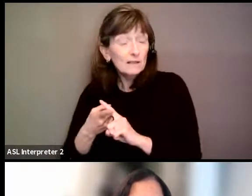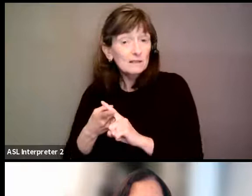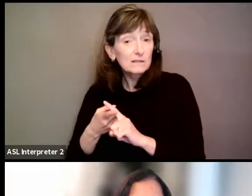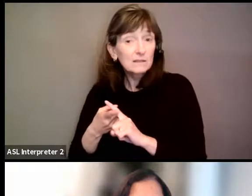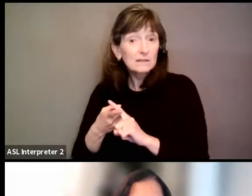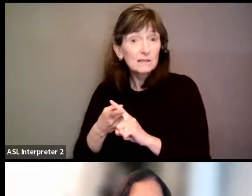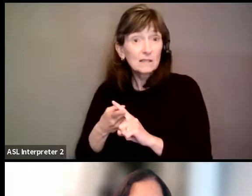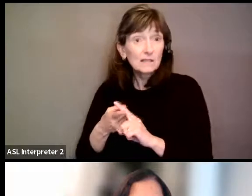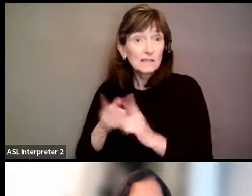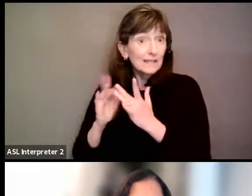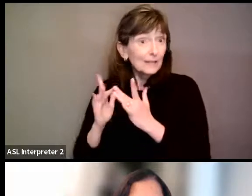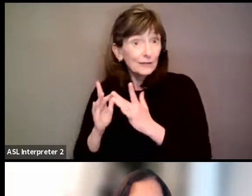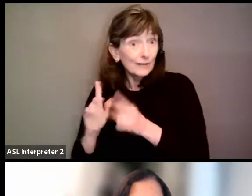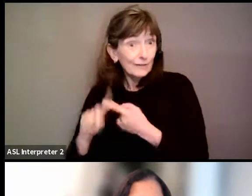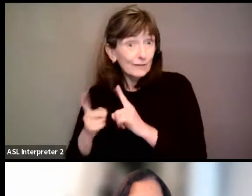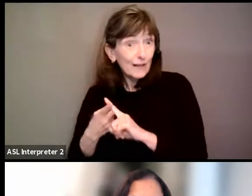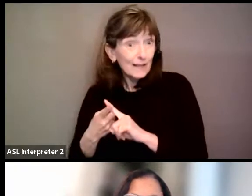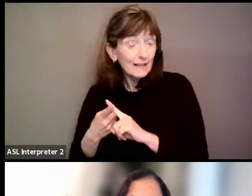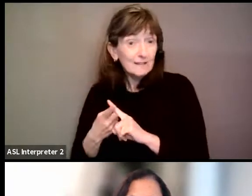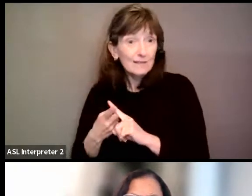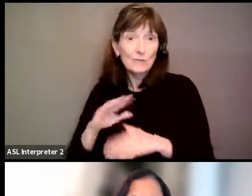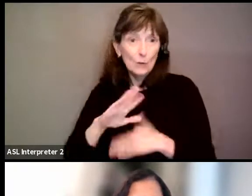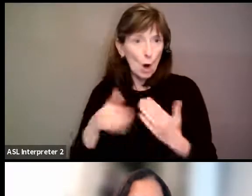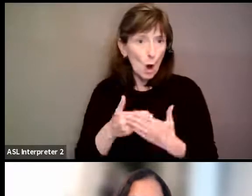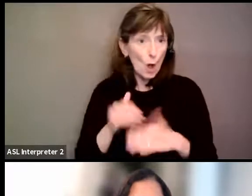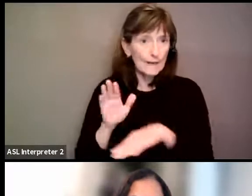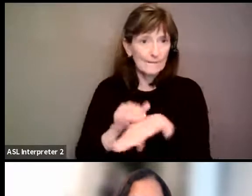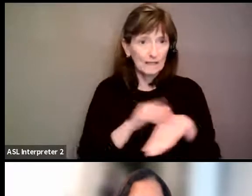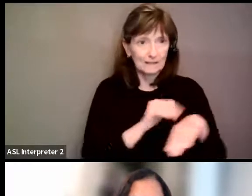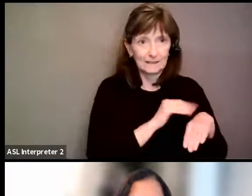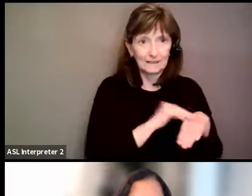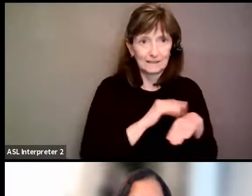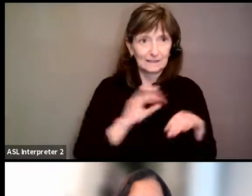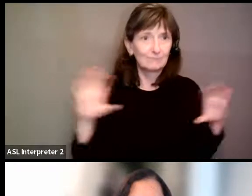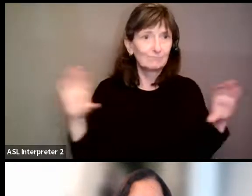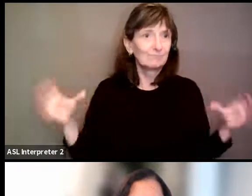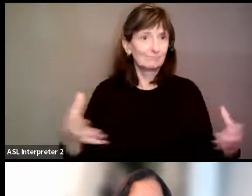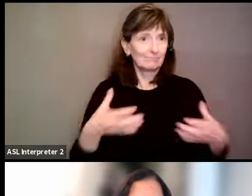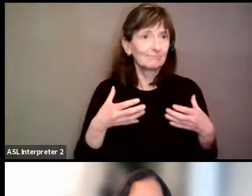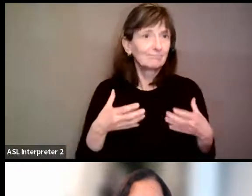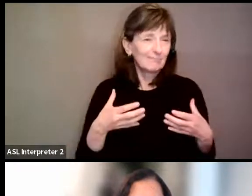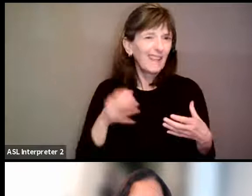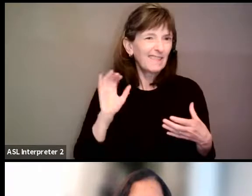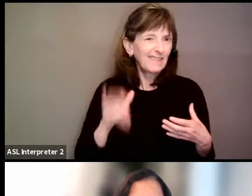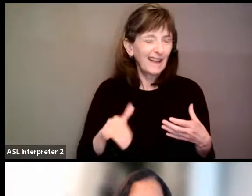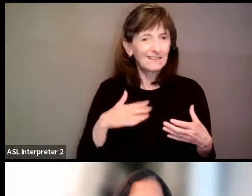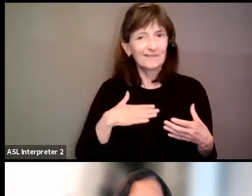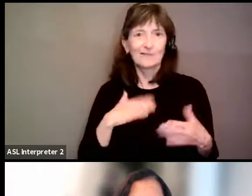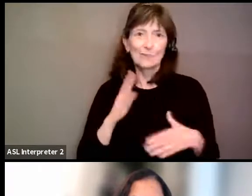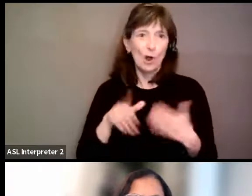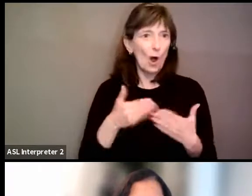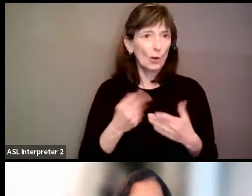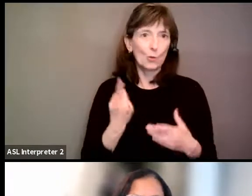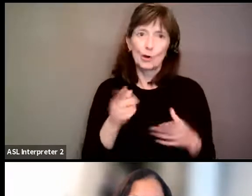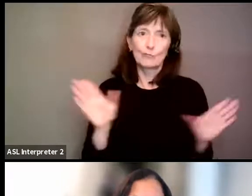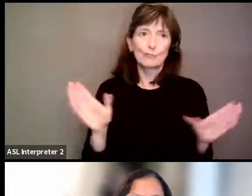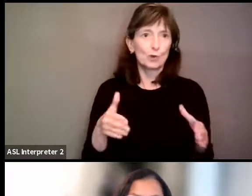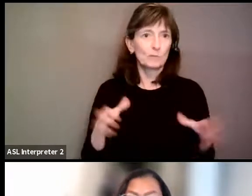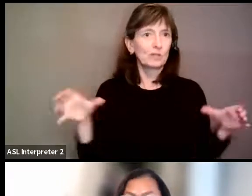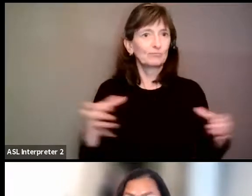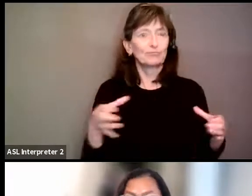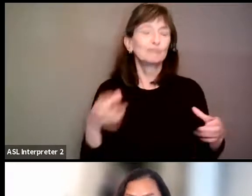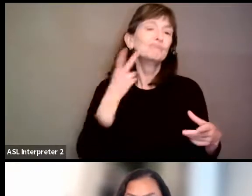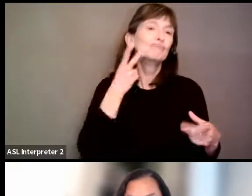or my internet friends are also going to be invited. And so, yeah, I'm one of those people that just like puts everyone in one room and then just like sees what